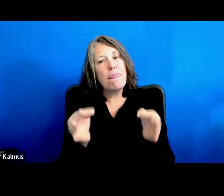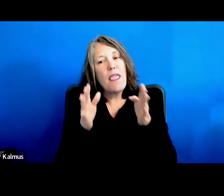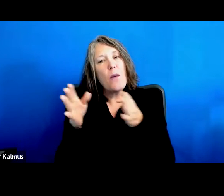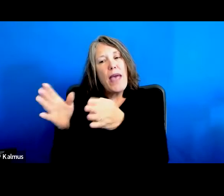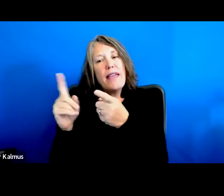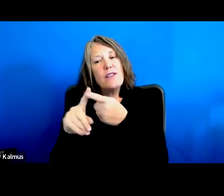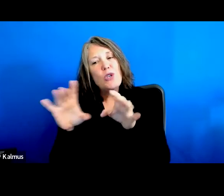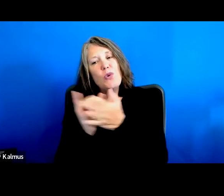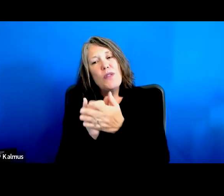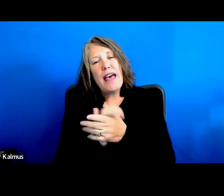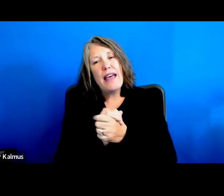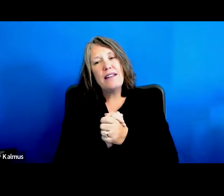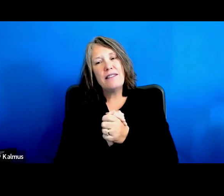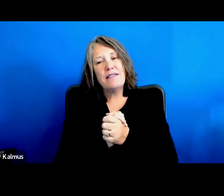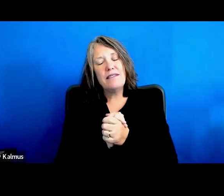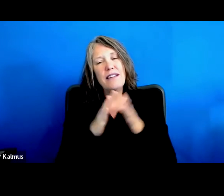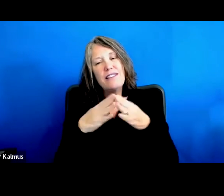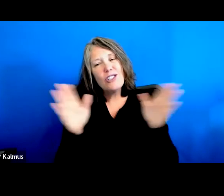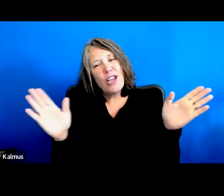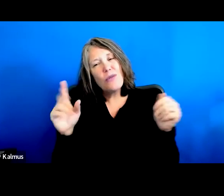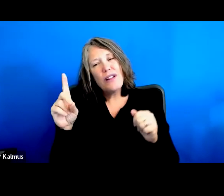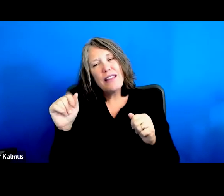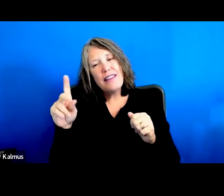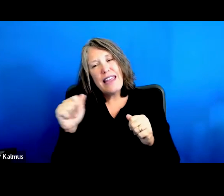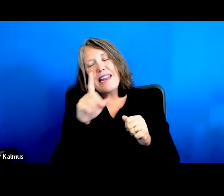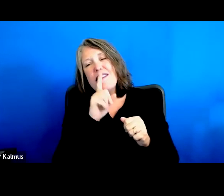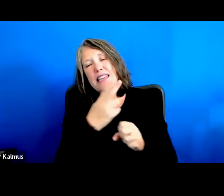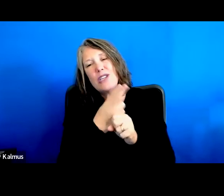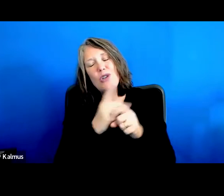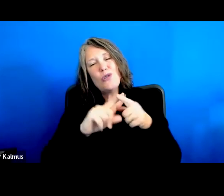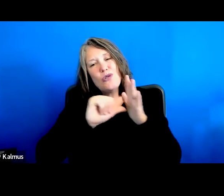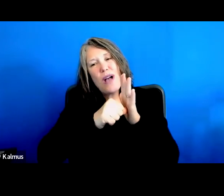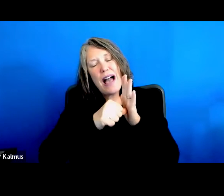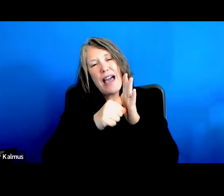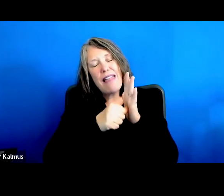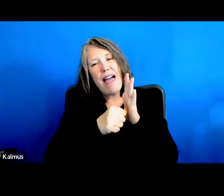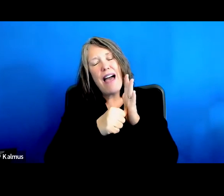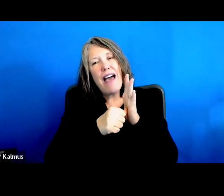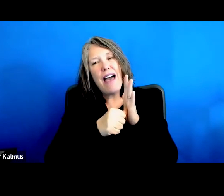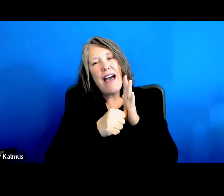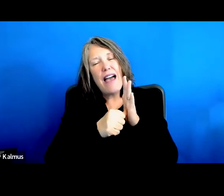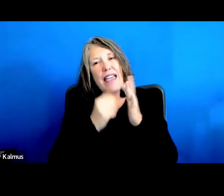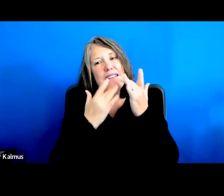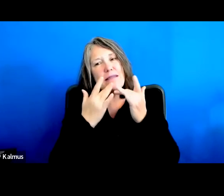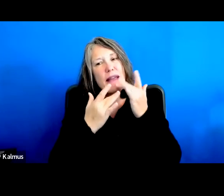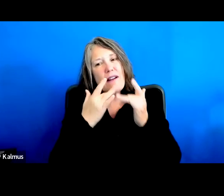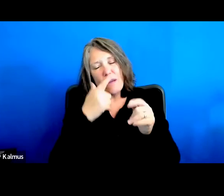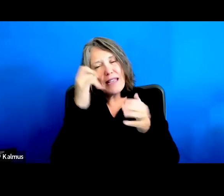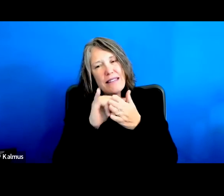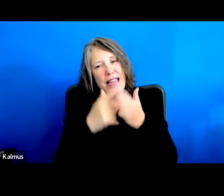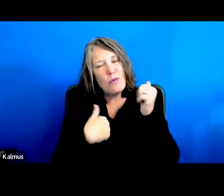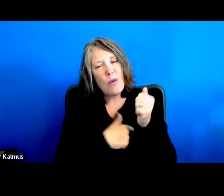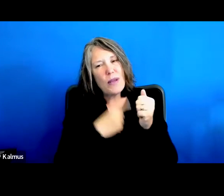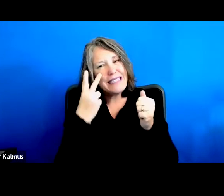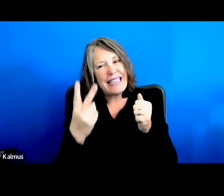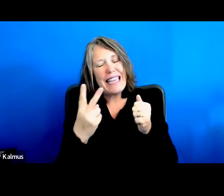ways to do that. Generally, data is used to highlight disparity because that's what we so often see, but it doesn't have